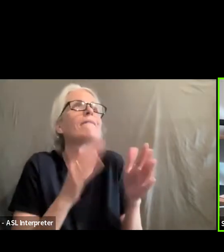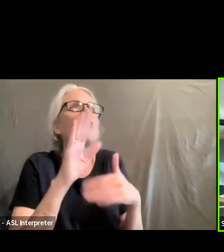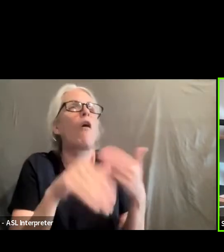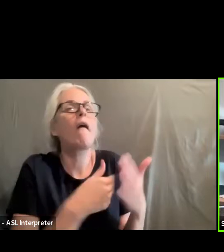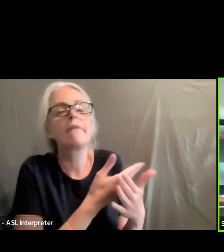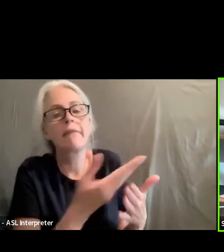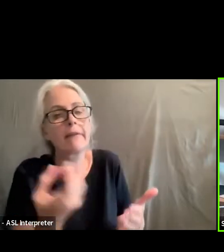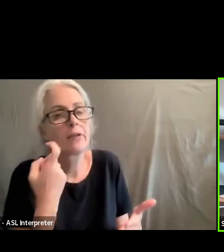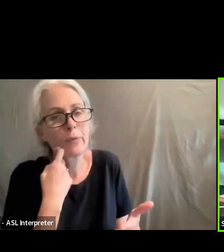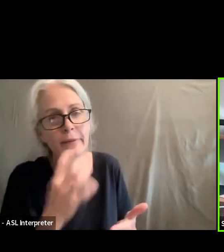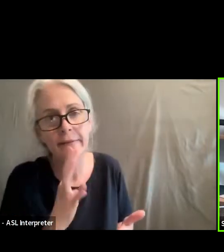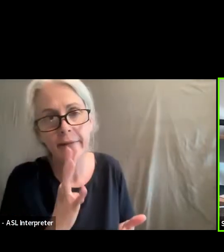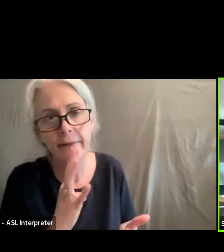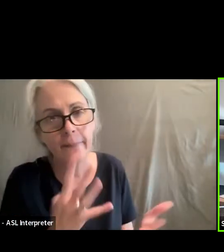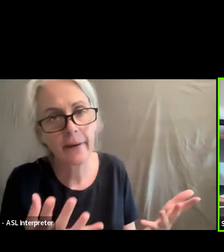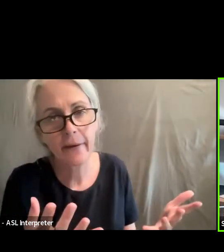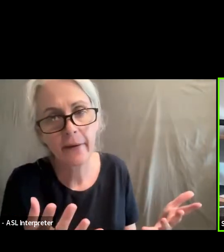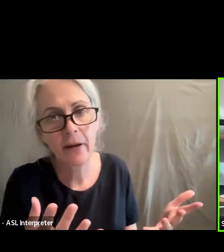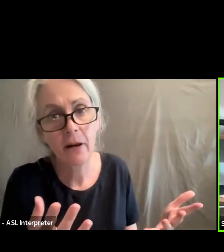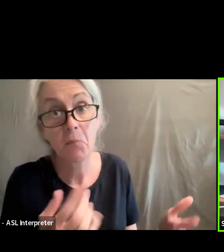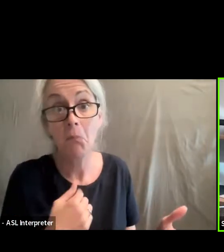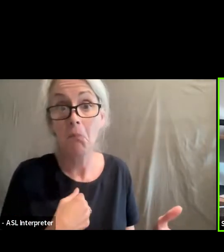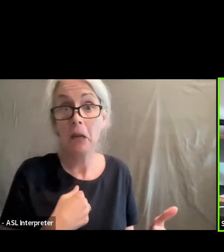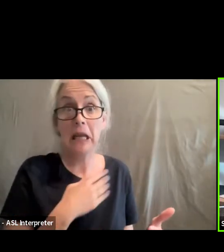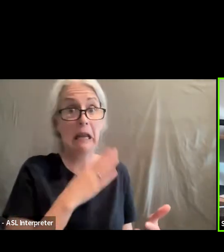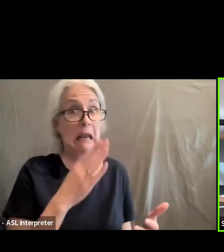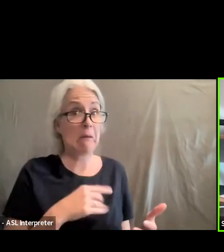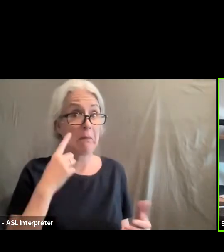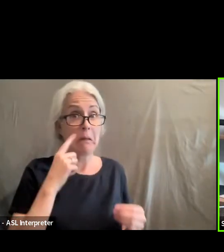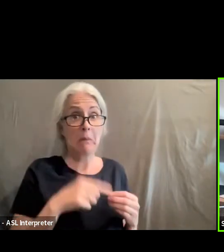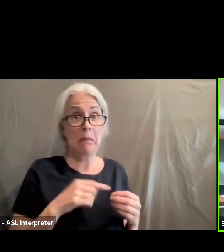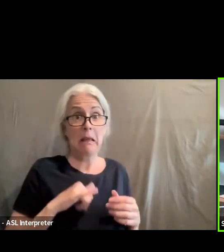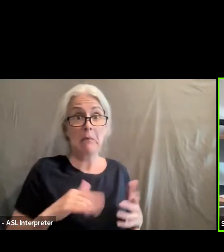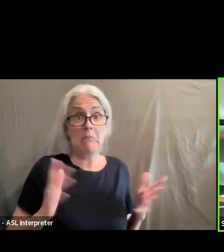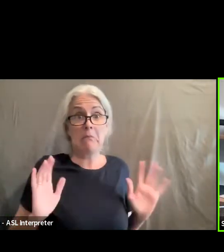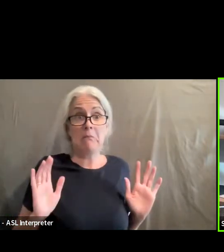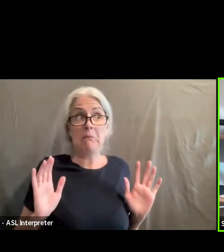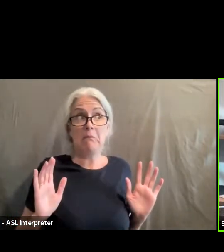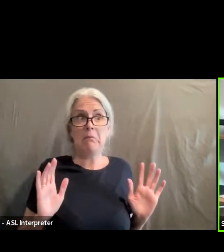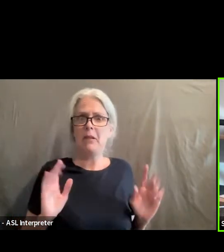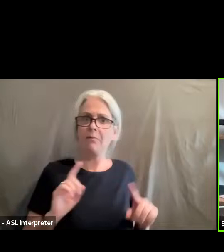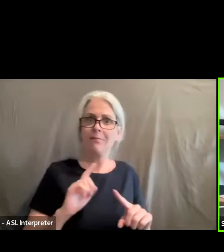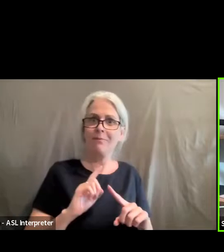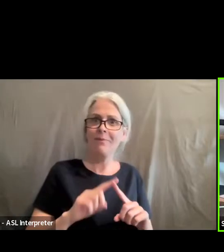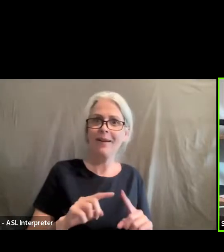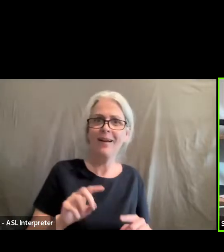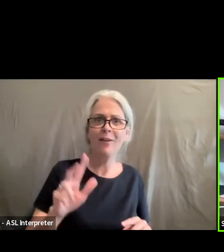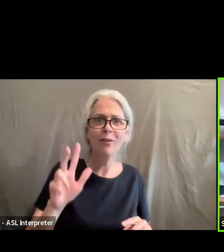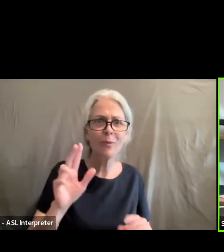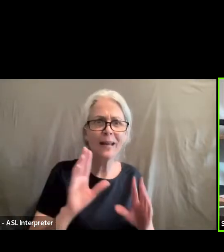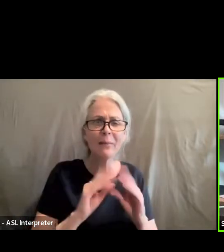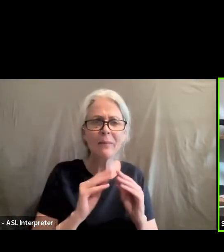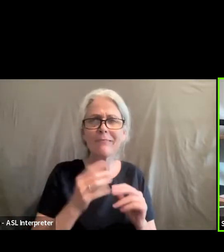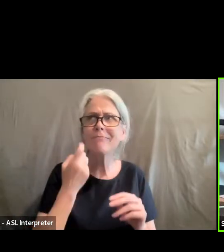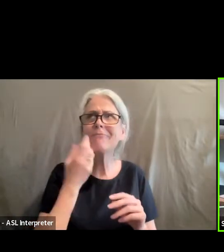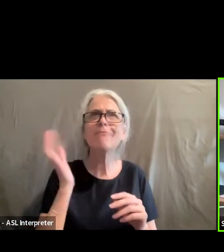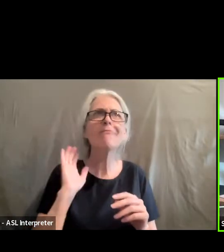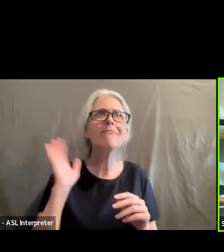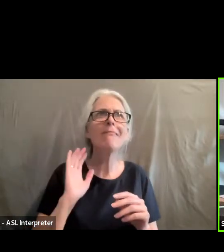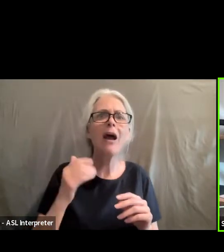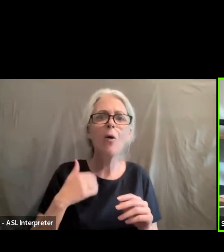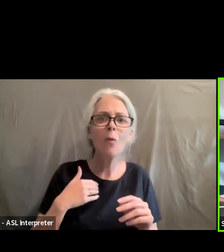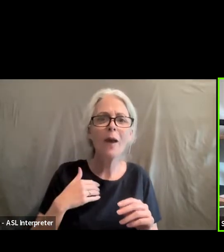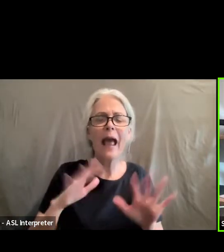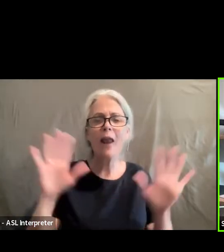talked about. Never thought about that. Yeah. And yet, right, 3 board meetings ago, whatever it was, we had all the climate